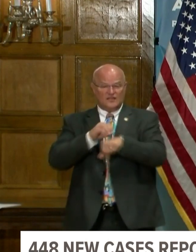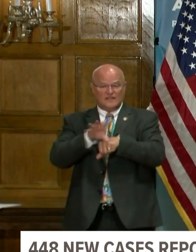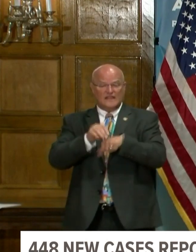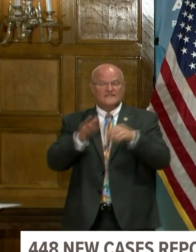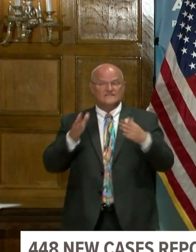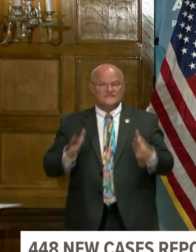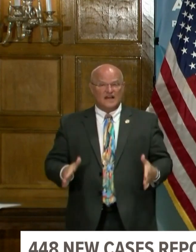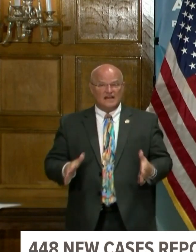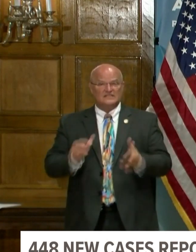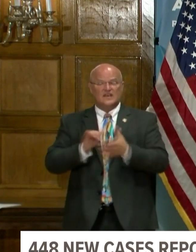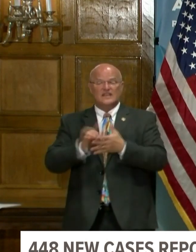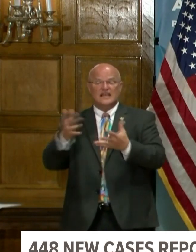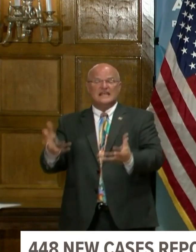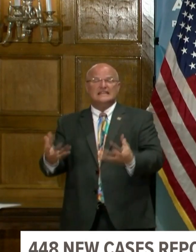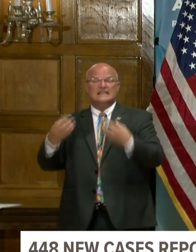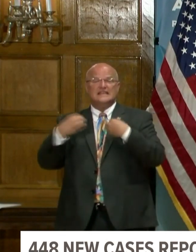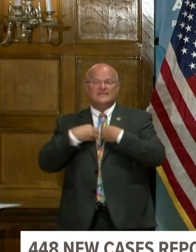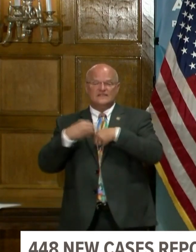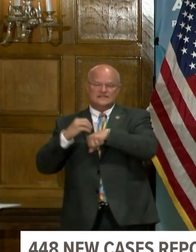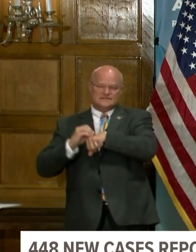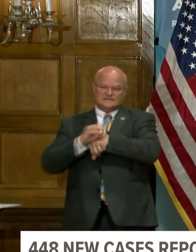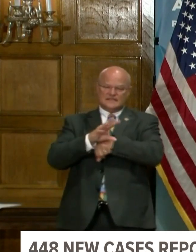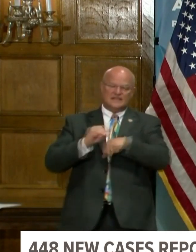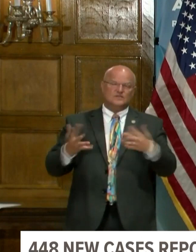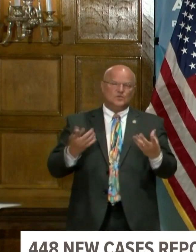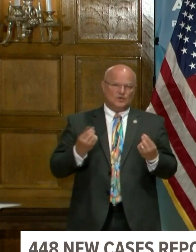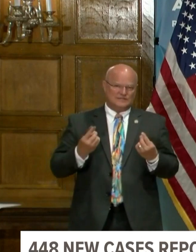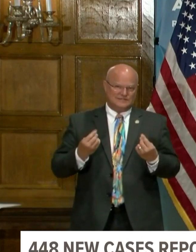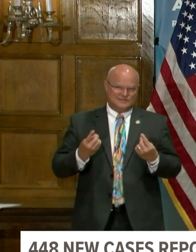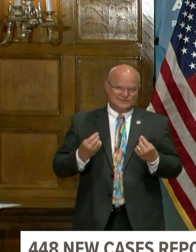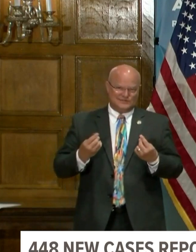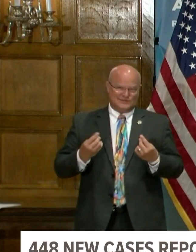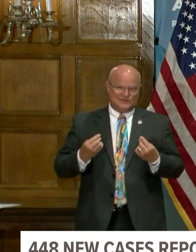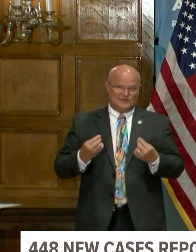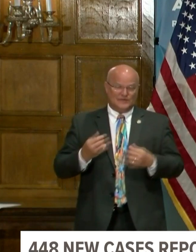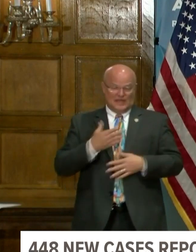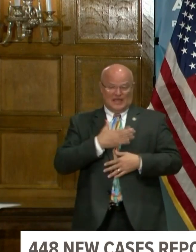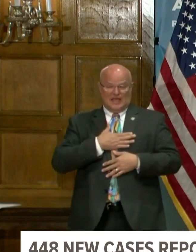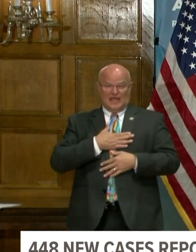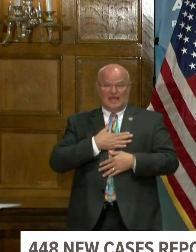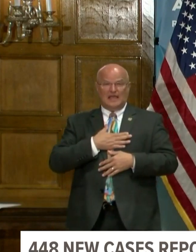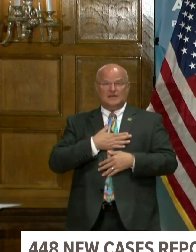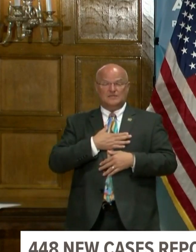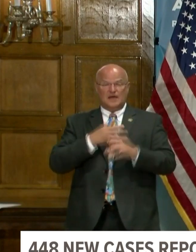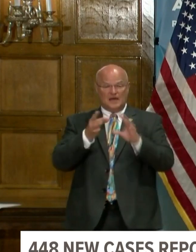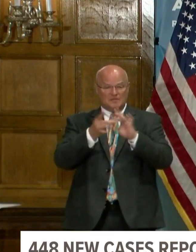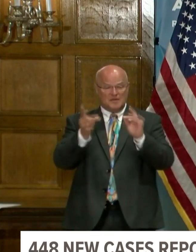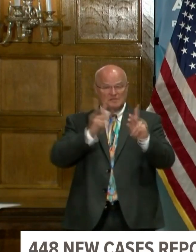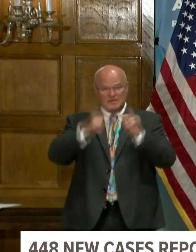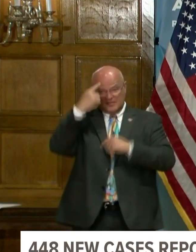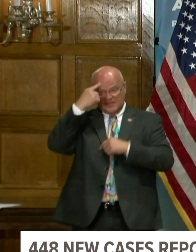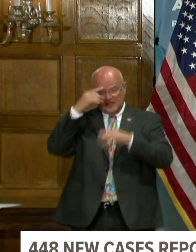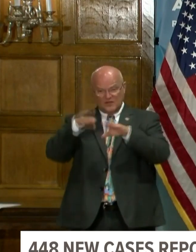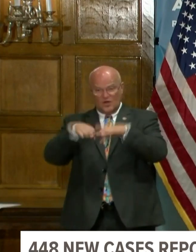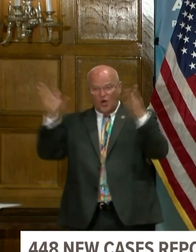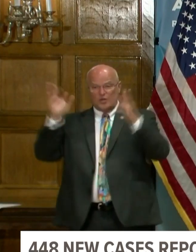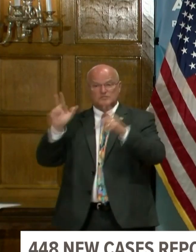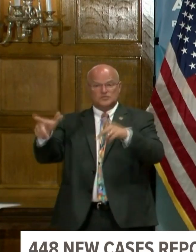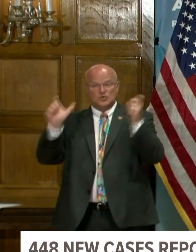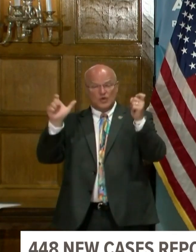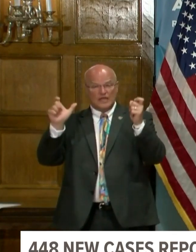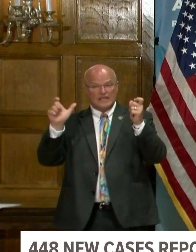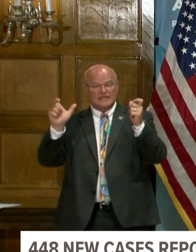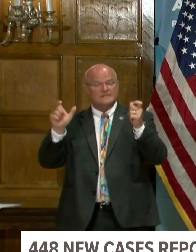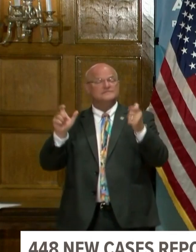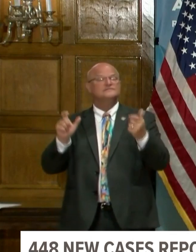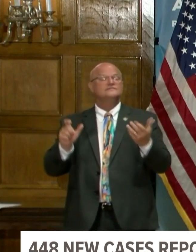advisors that give us counsel on what we should do. And my message to those that think we're opening up too